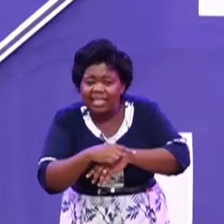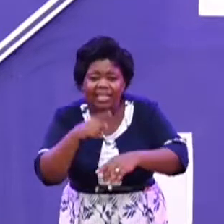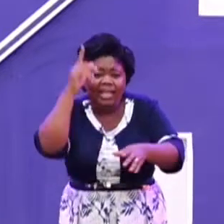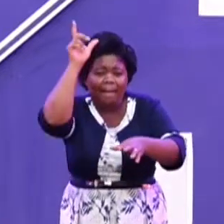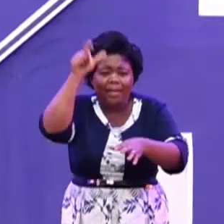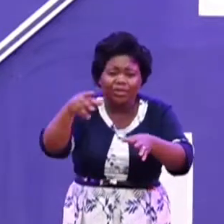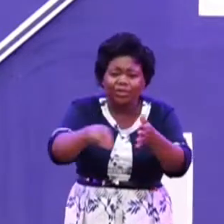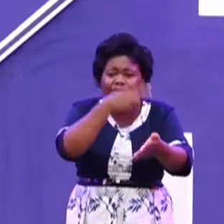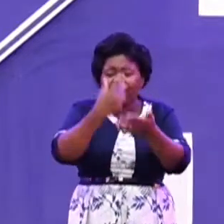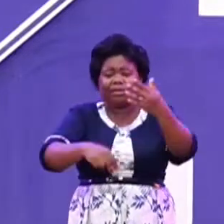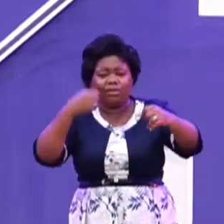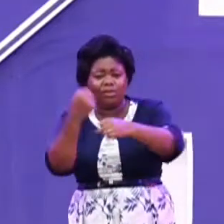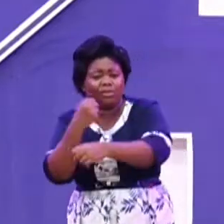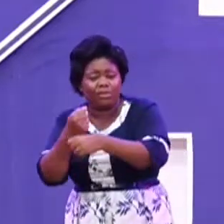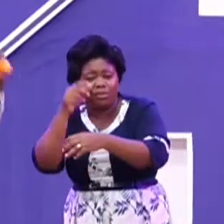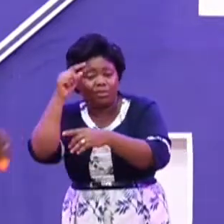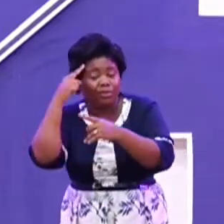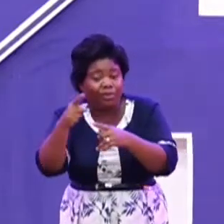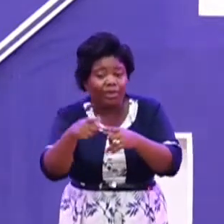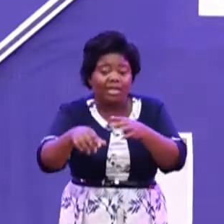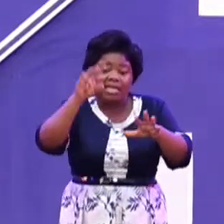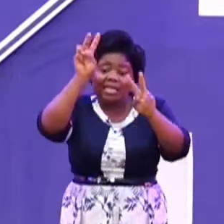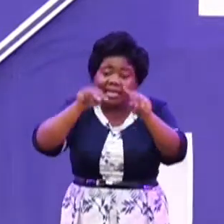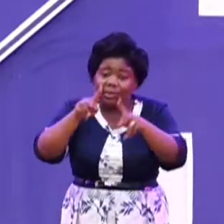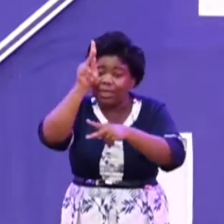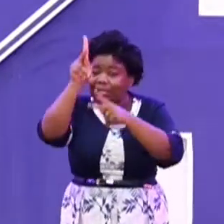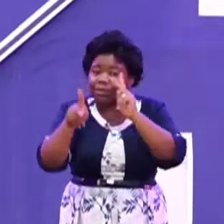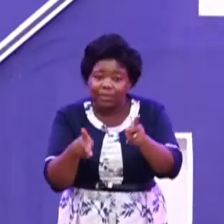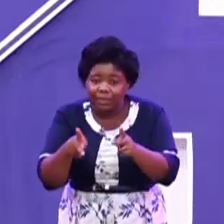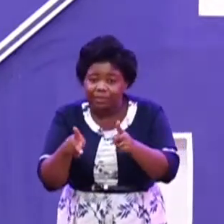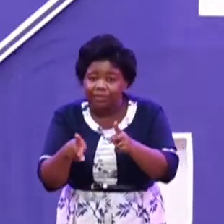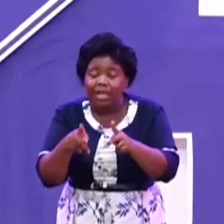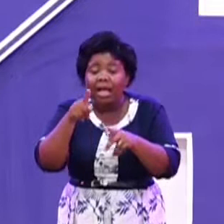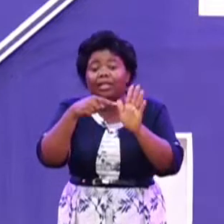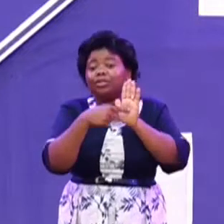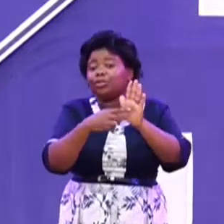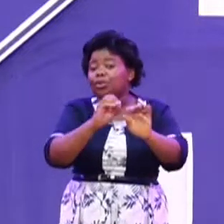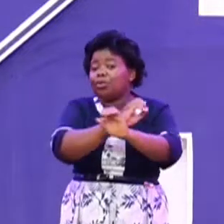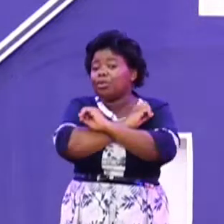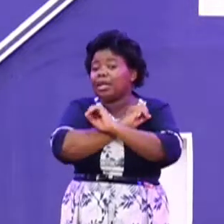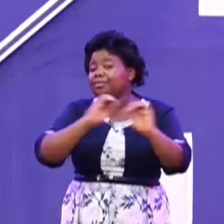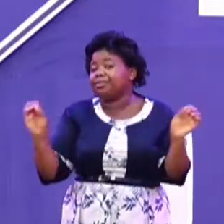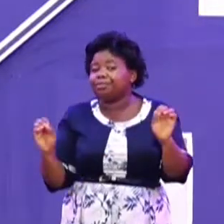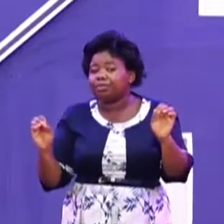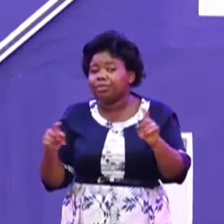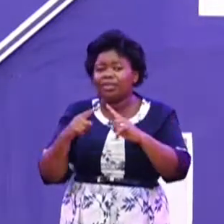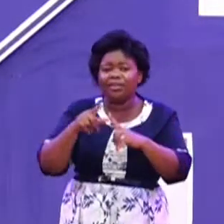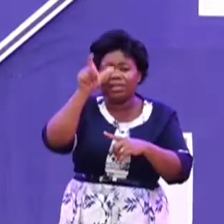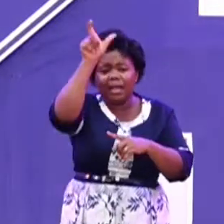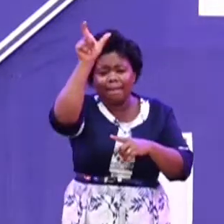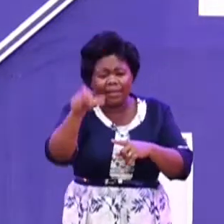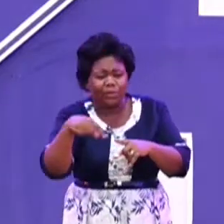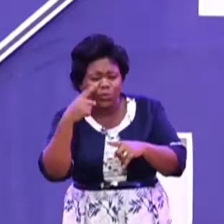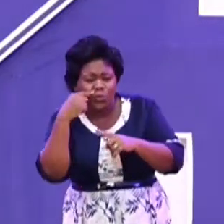they say, as you didn't do the it list of the brothers, for the list of your singer, as you didn't show love to the list of the